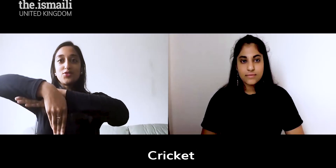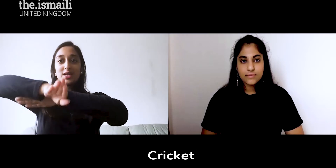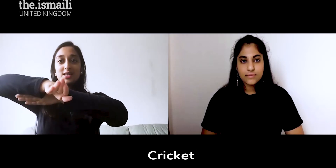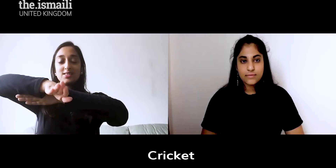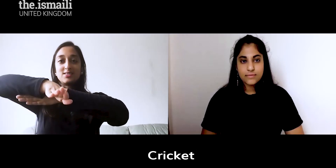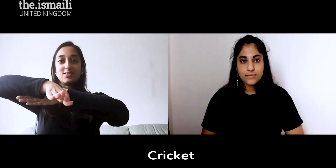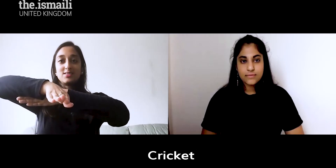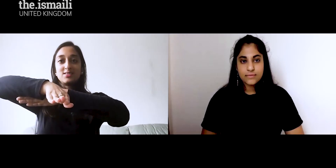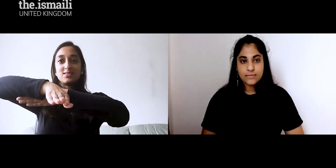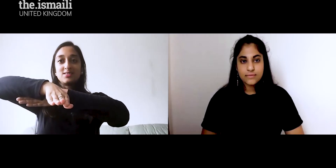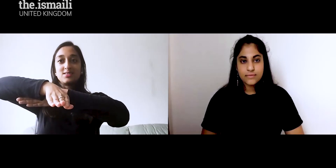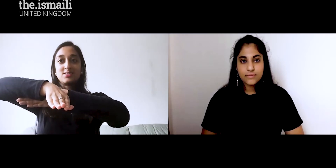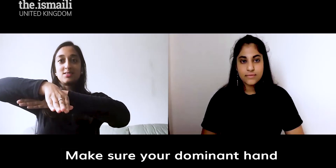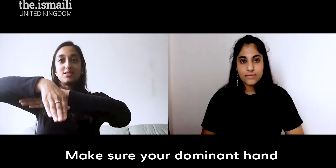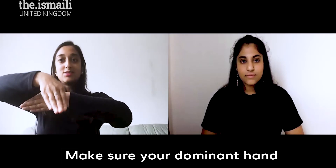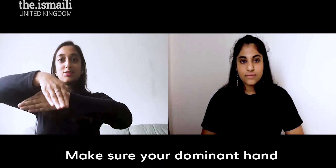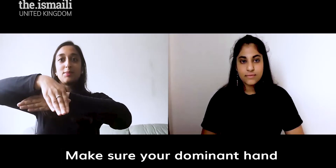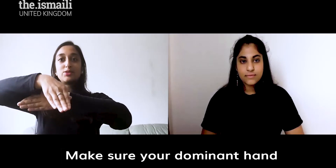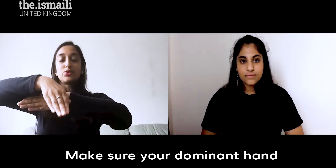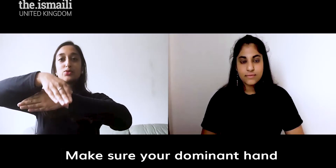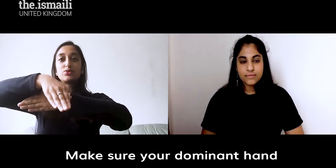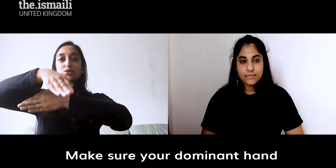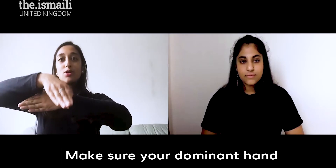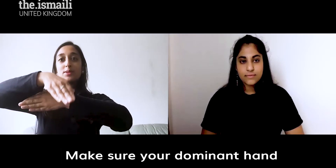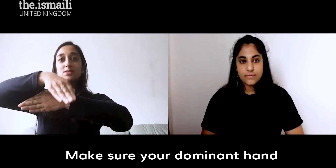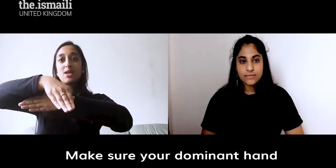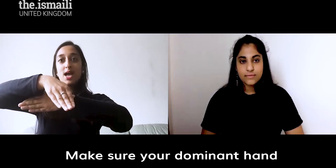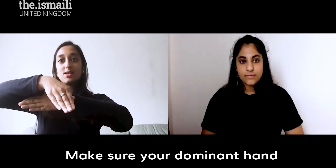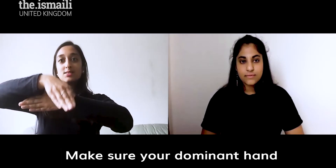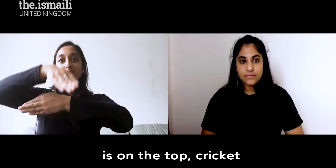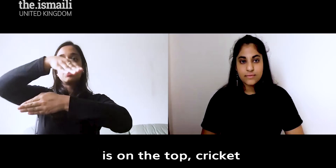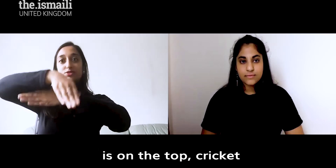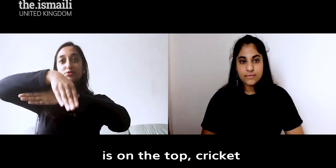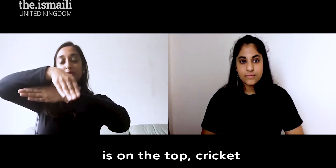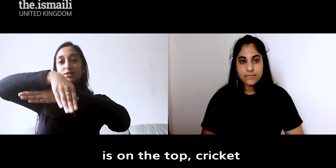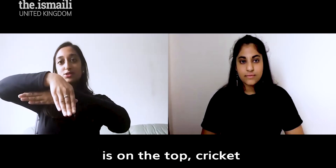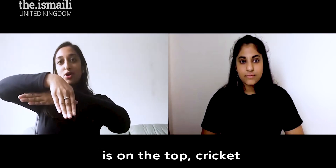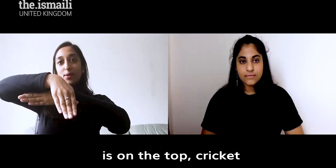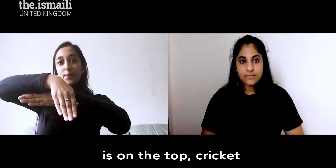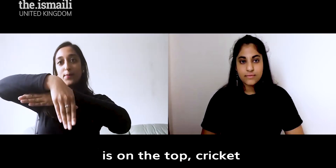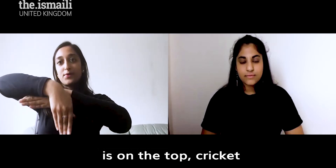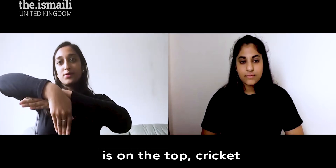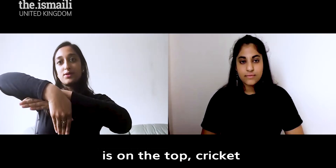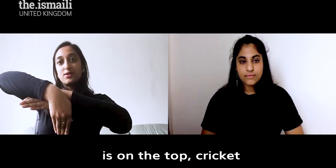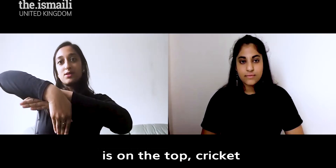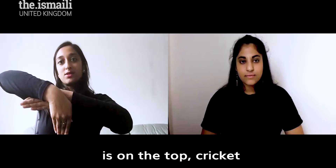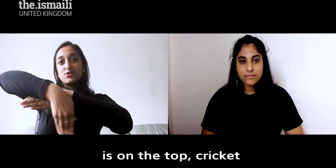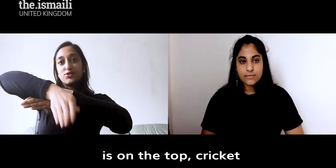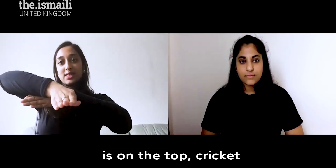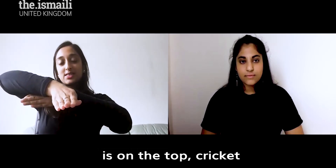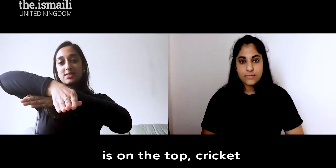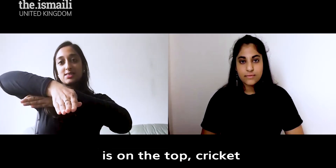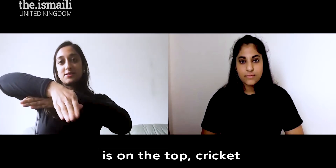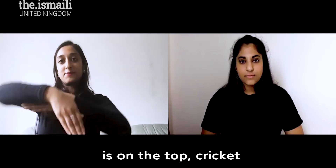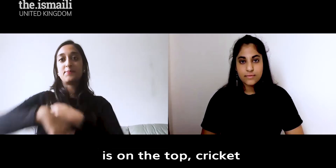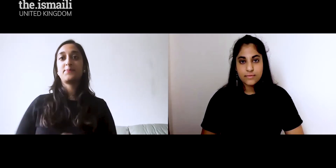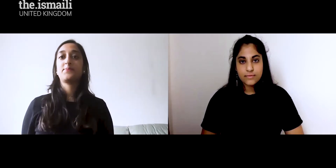Cricket. They make sure no dominant and is top. Cricket.